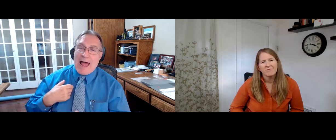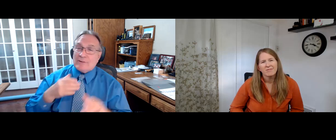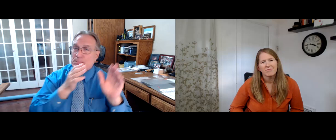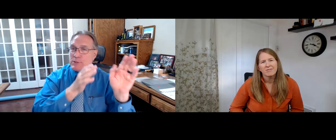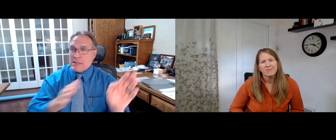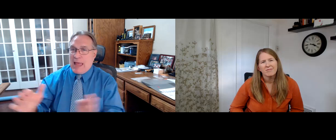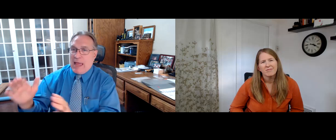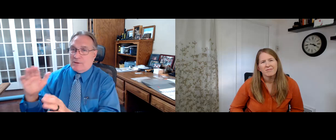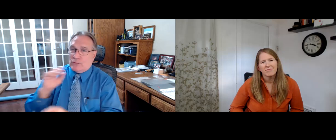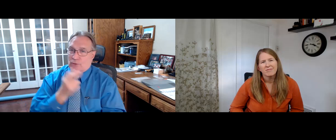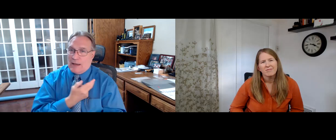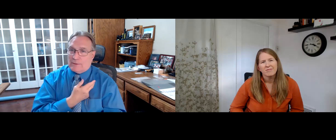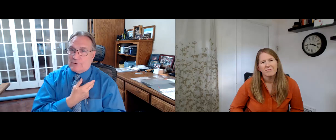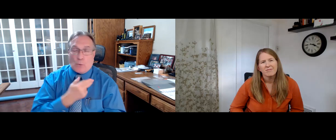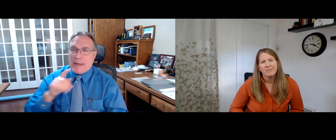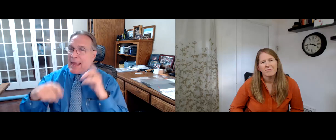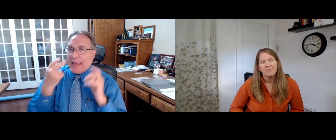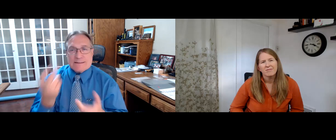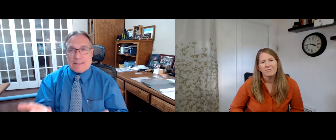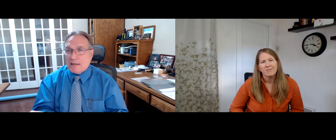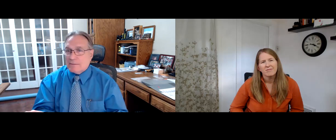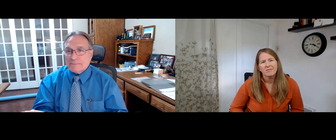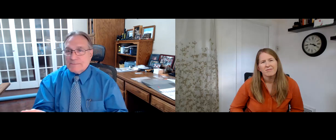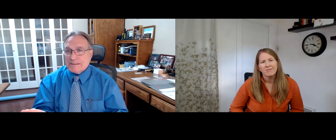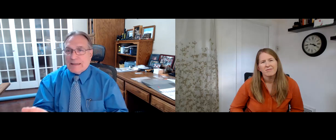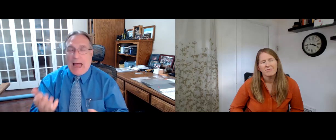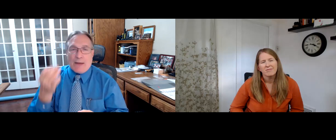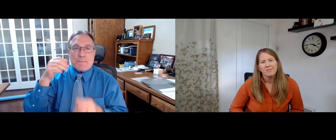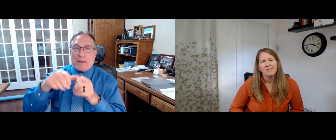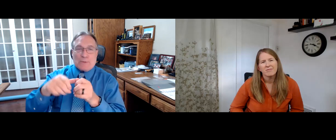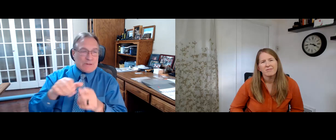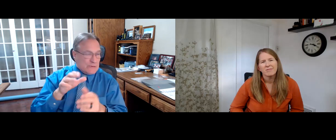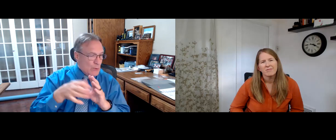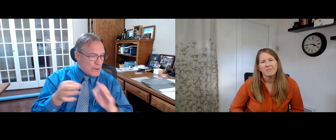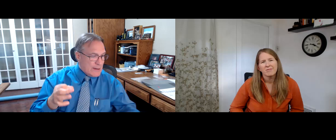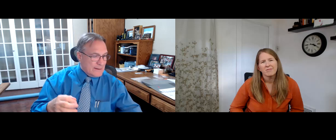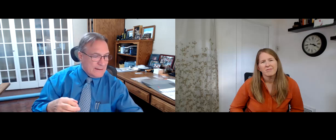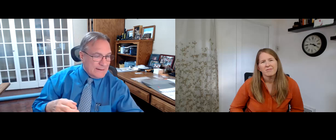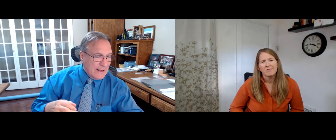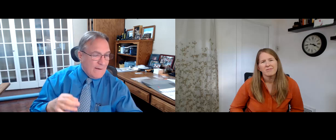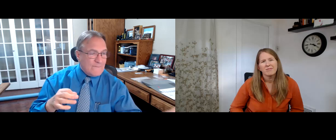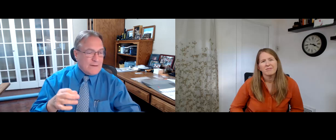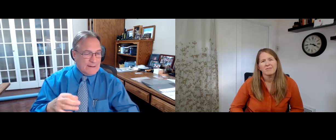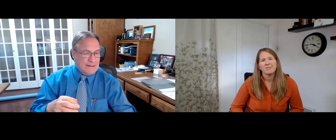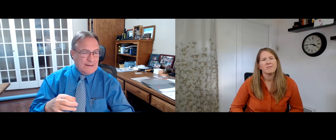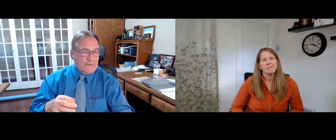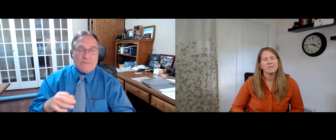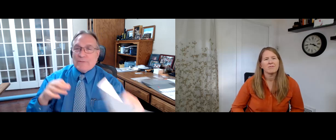has plans for us that we can't see. I remember this story of